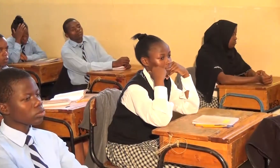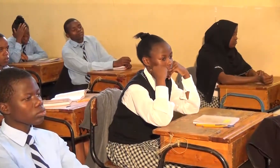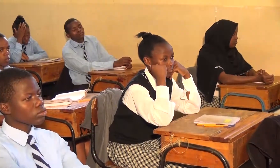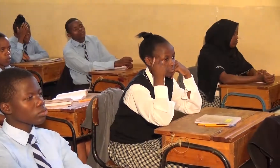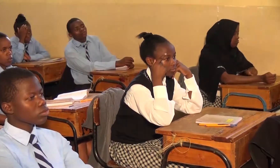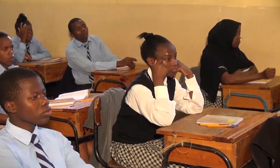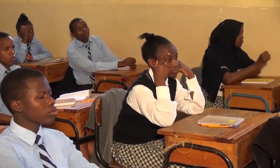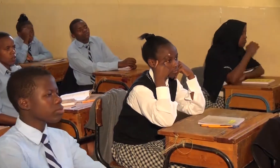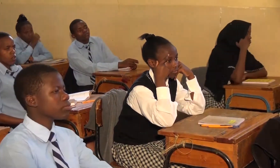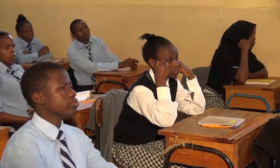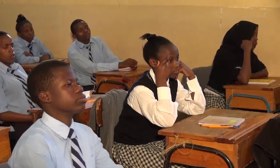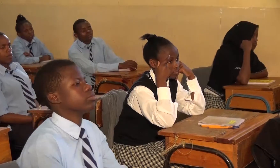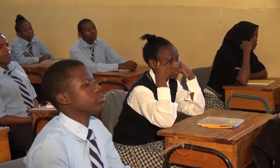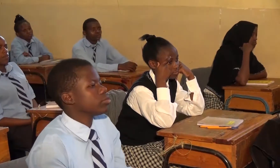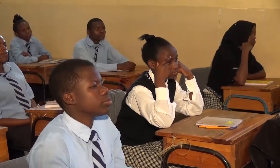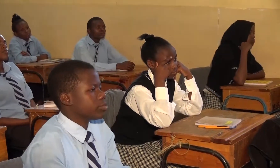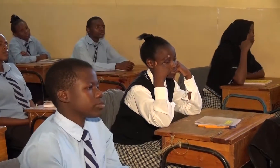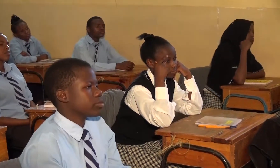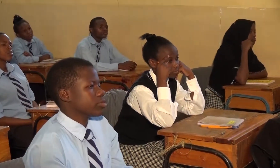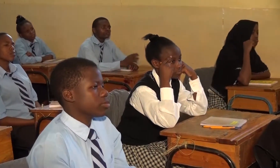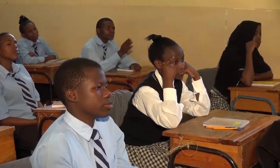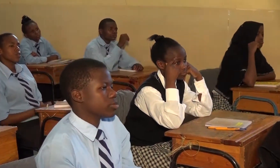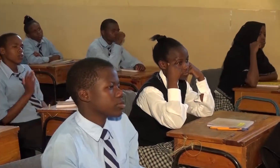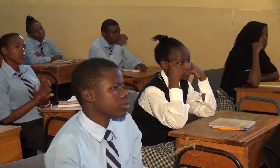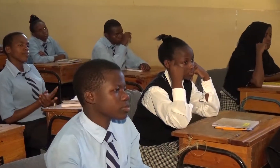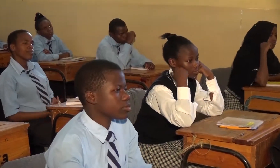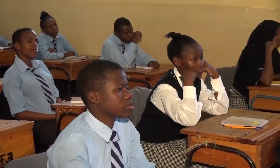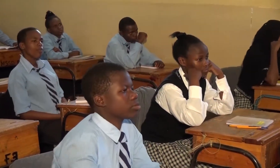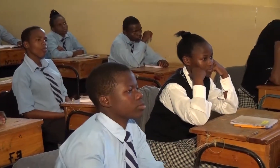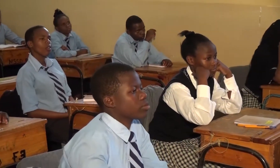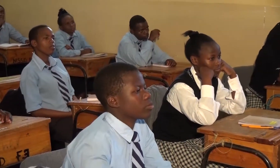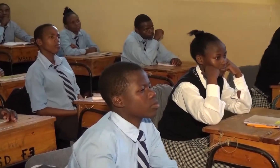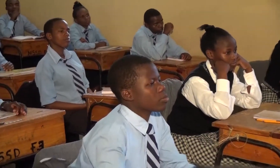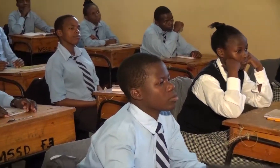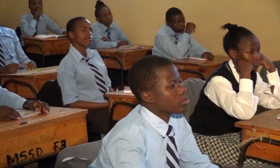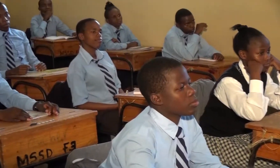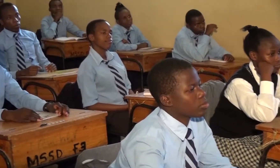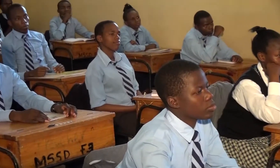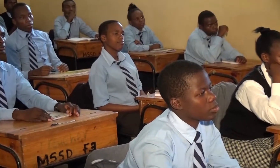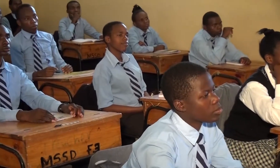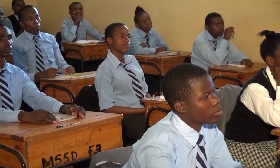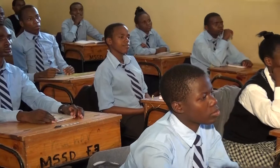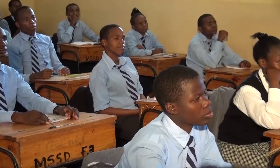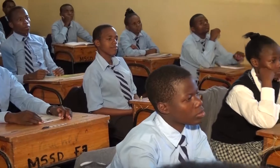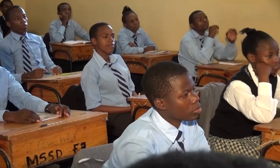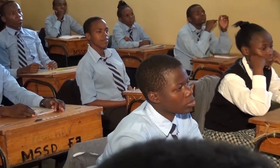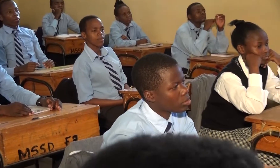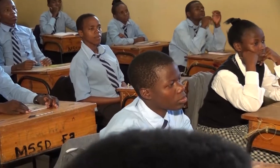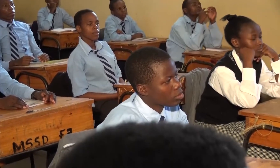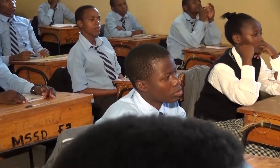seen all the characters, true. And each we have seen how they are related